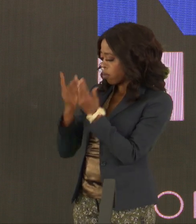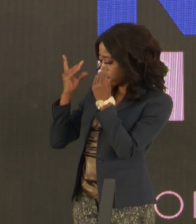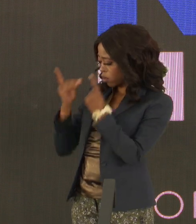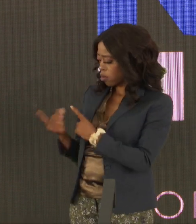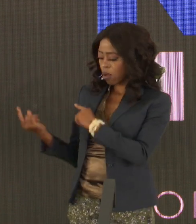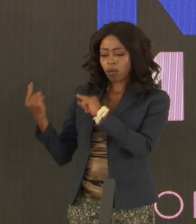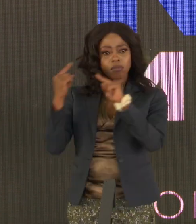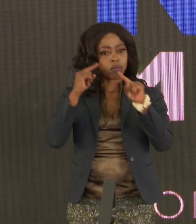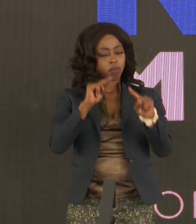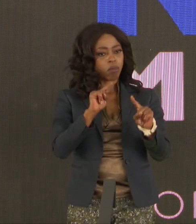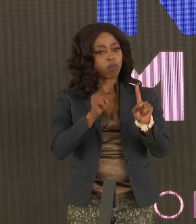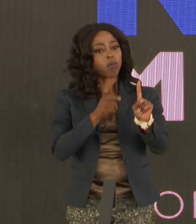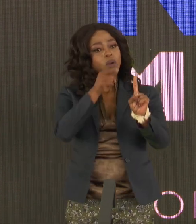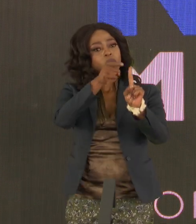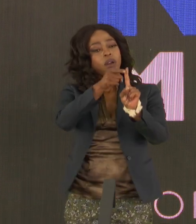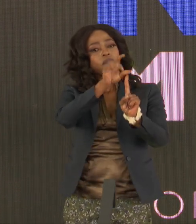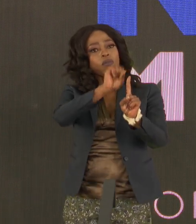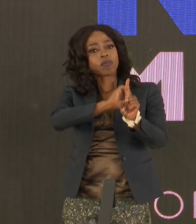you deserve.